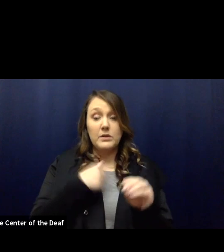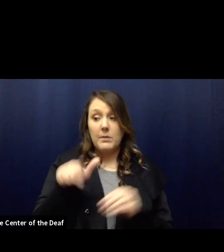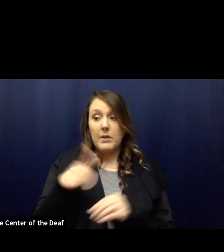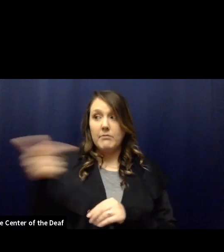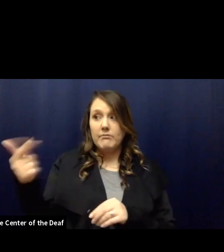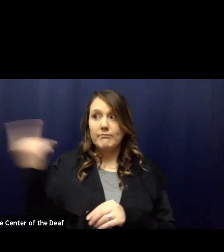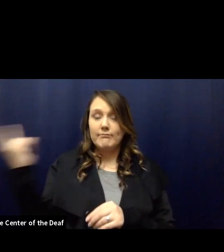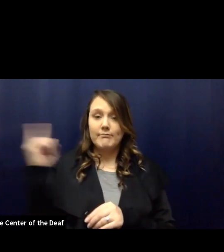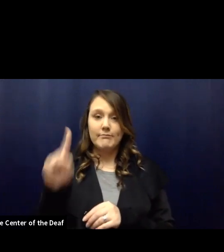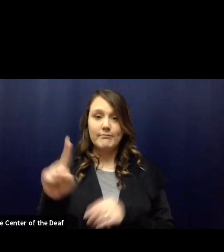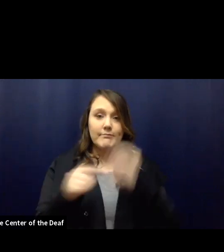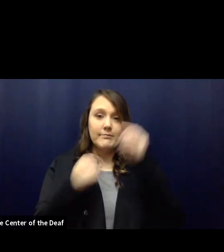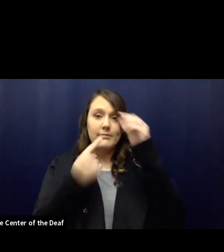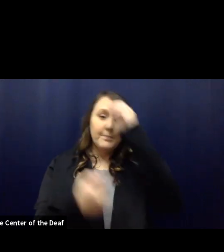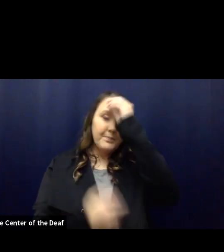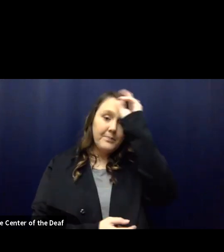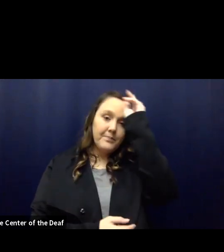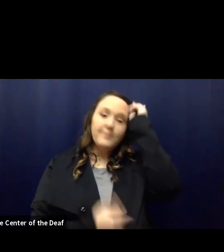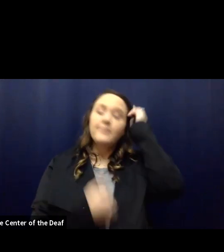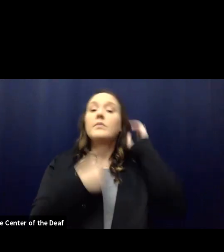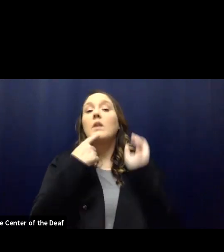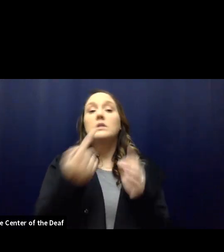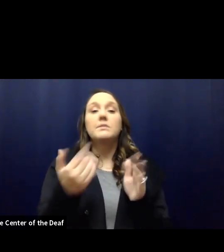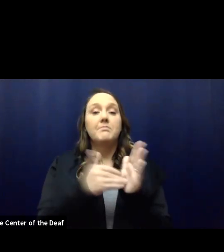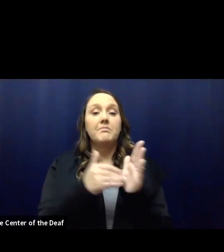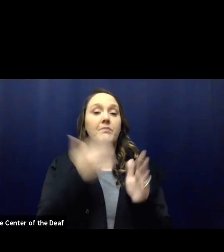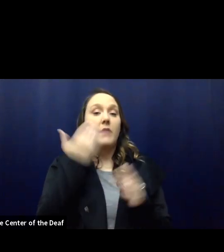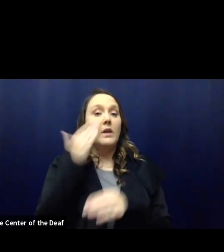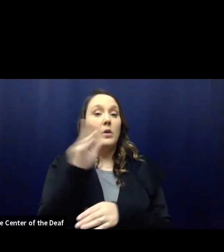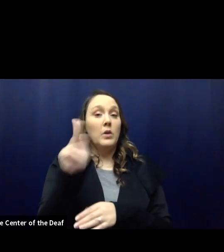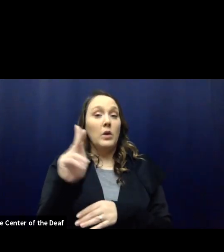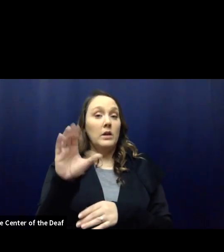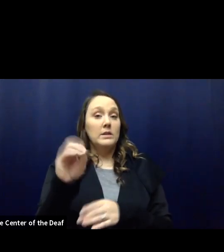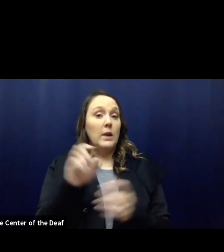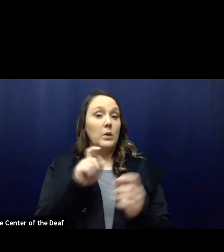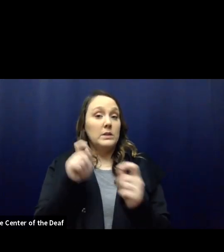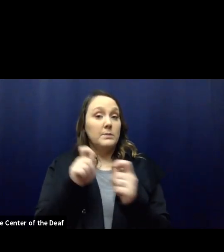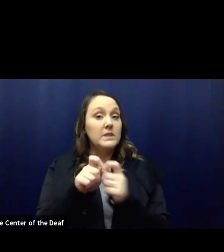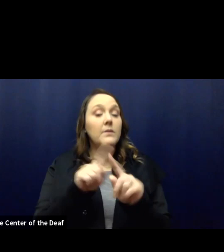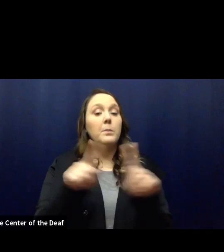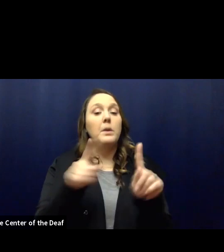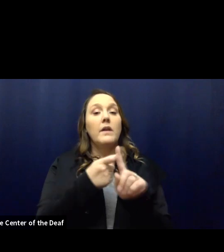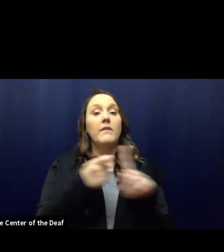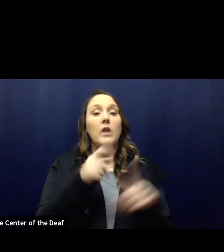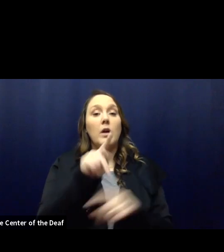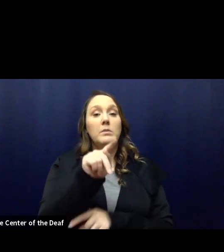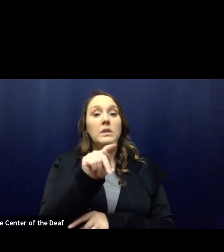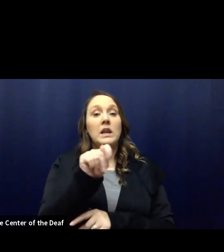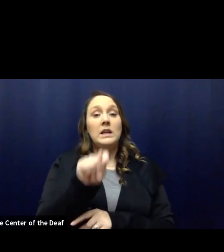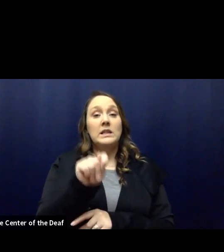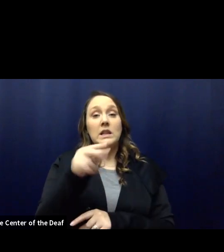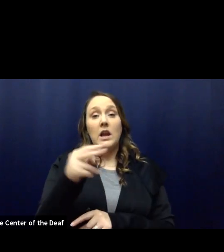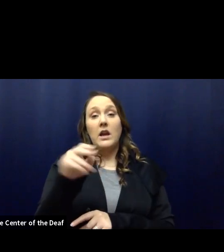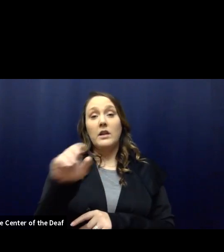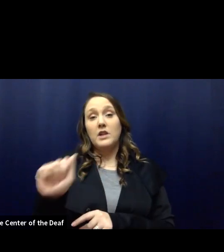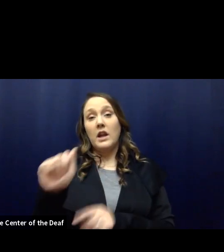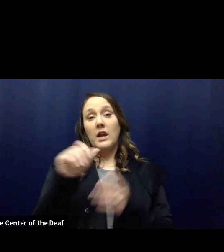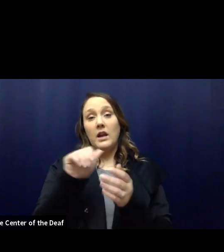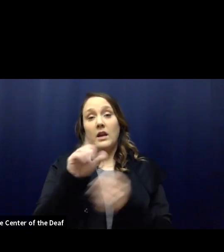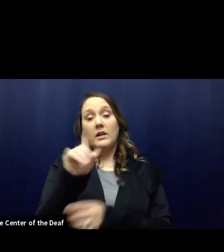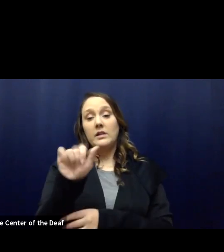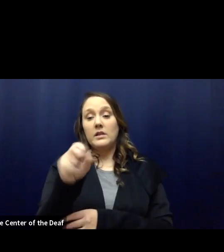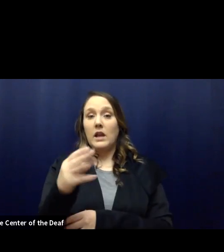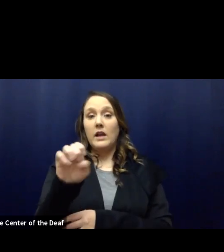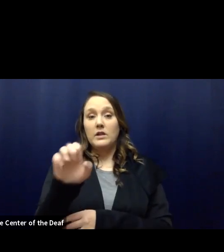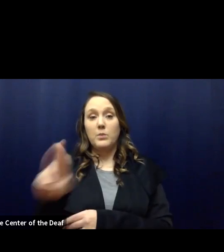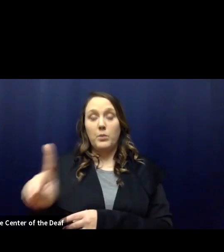again. So I'll just reiterate, I don't know Knox County specifically, but just from the THA dashboard as of yesterday evening, the state